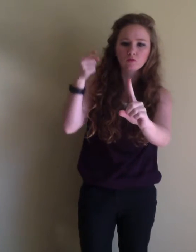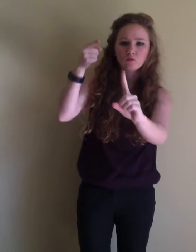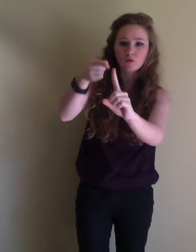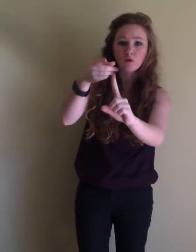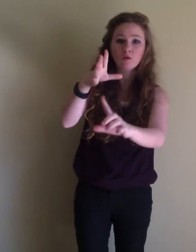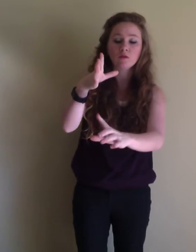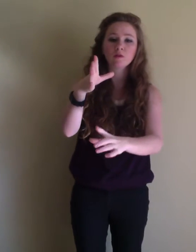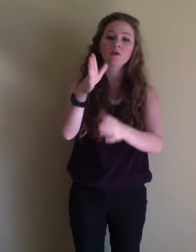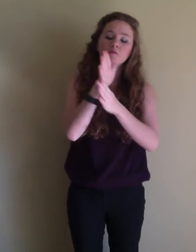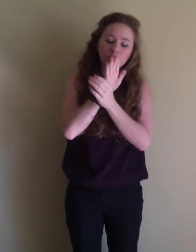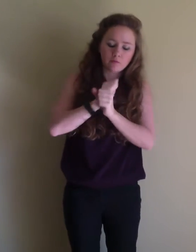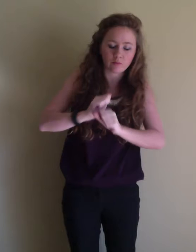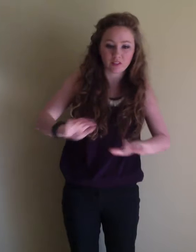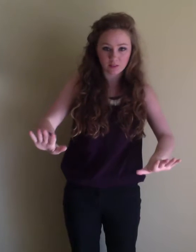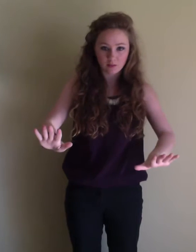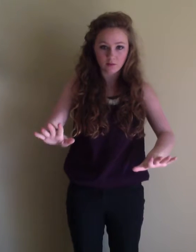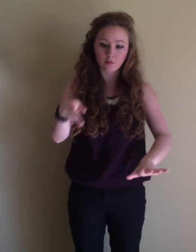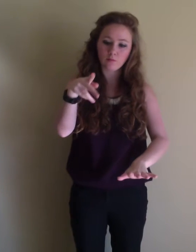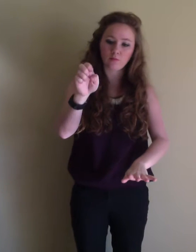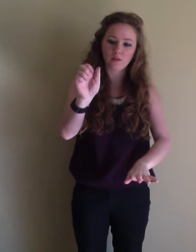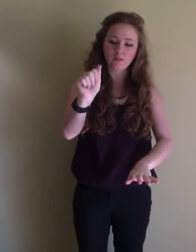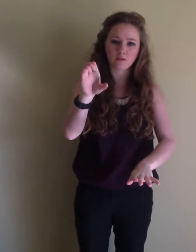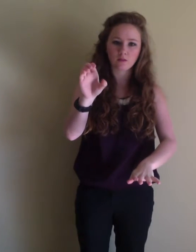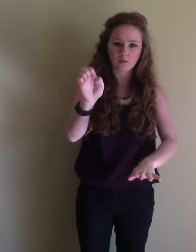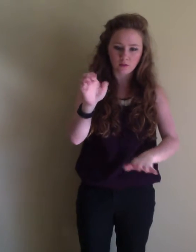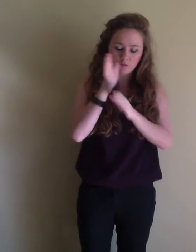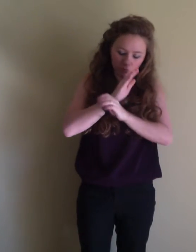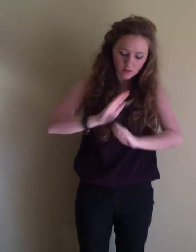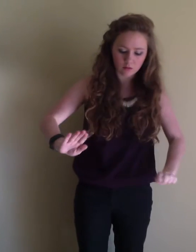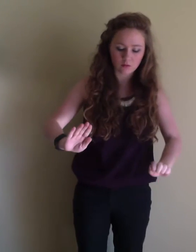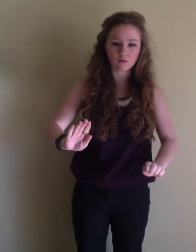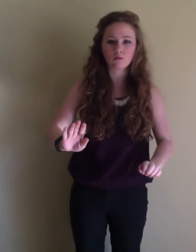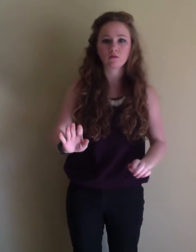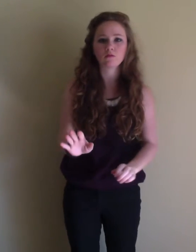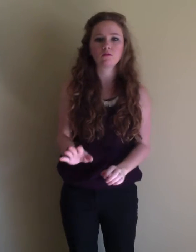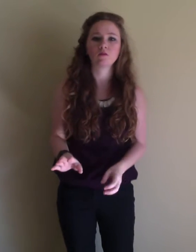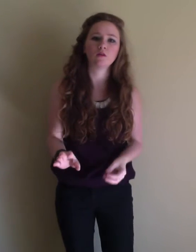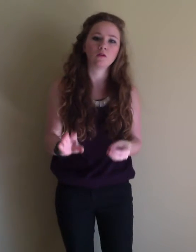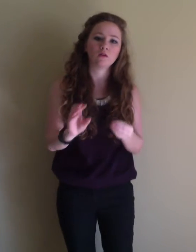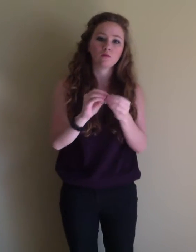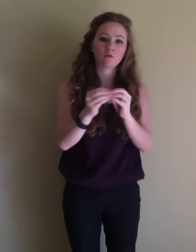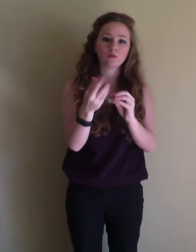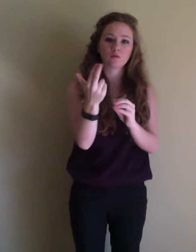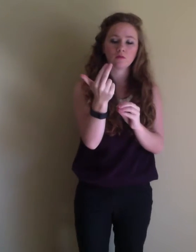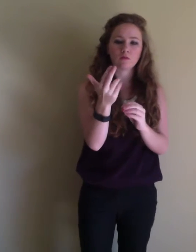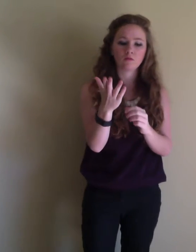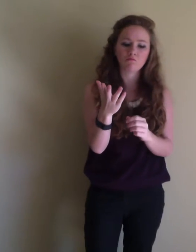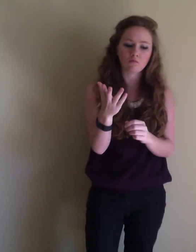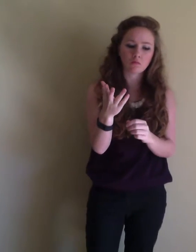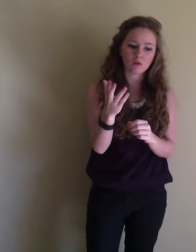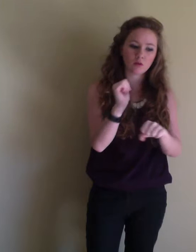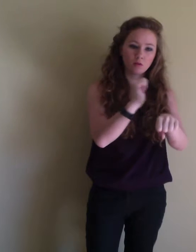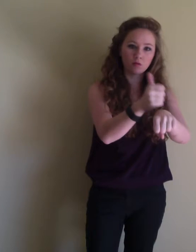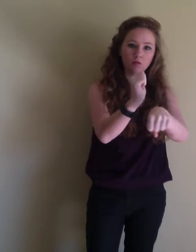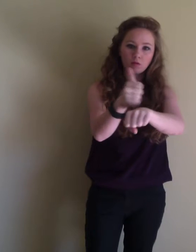later, after 1760, after this all started, they still view themselves as members of an individual colony. So if you're from North Carolina, you say, I'm a